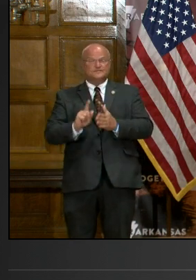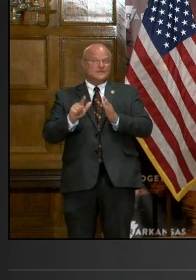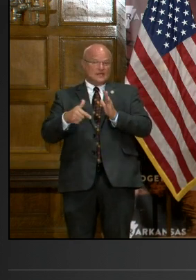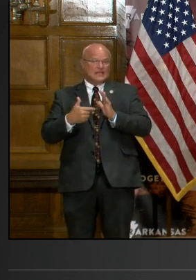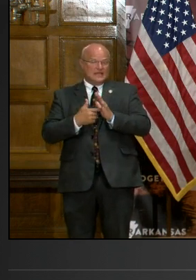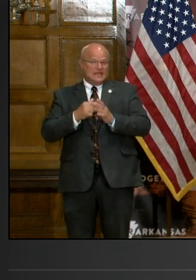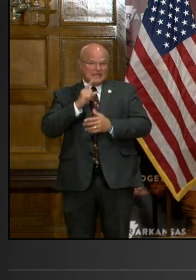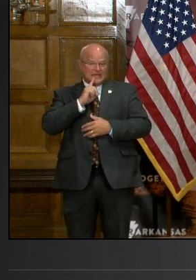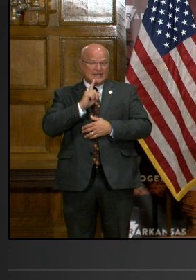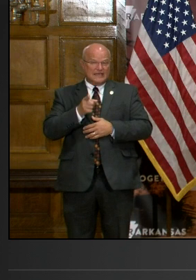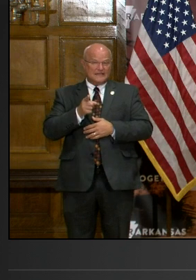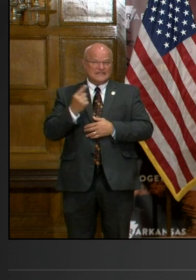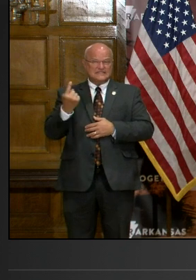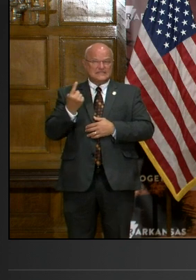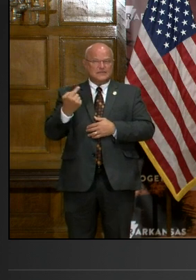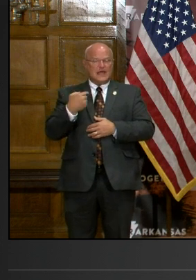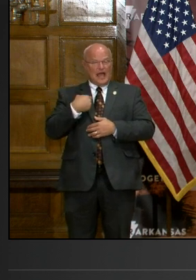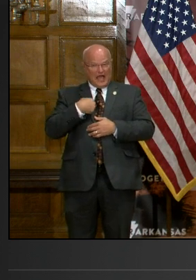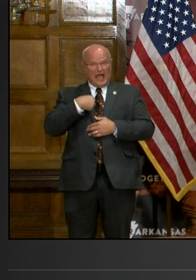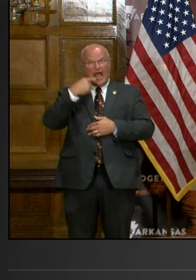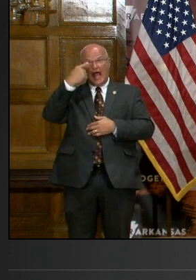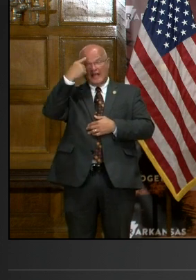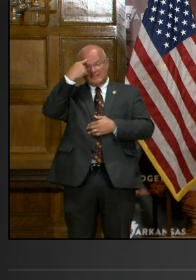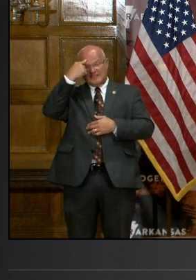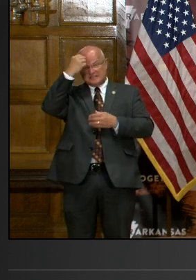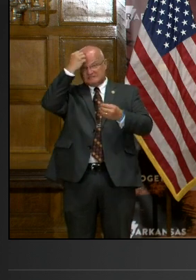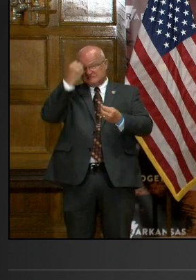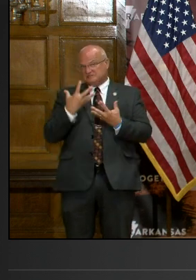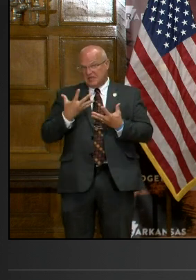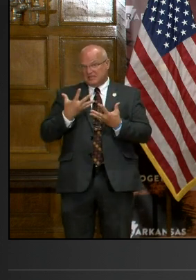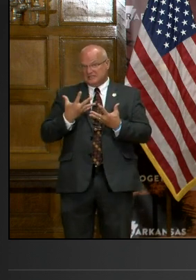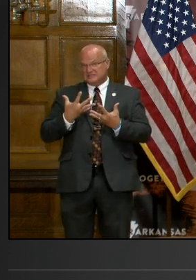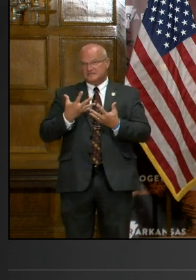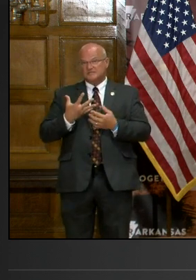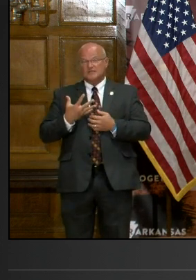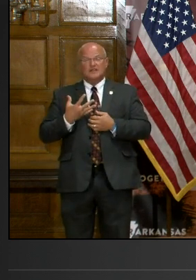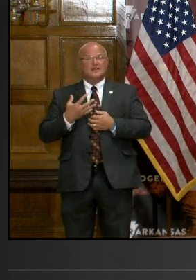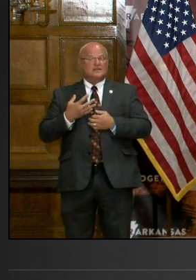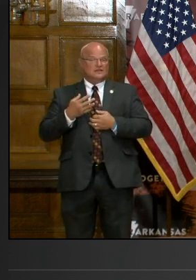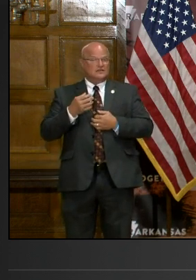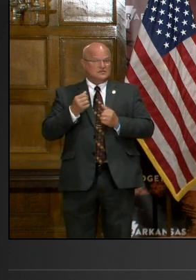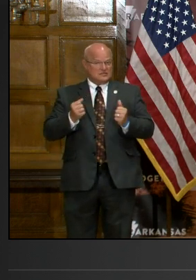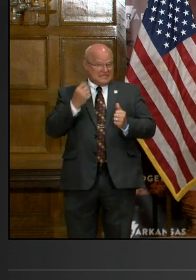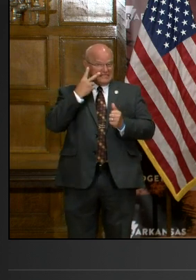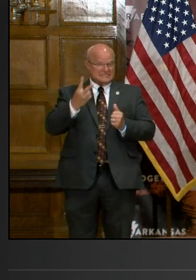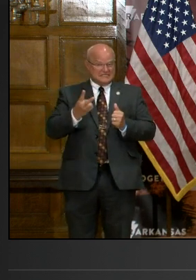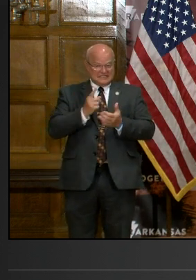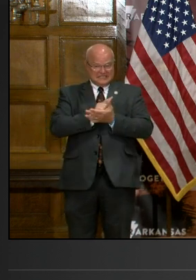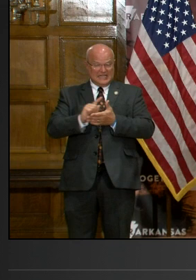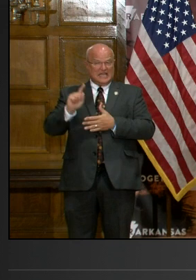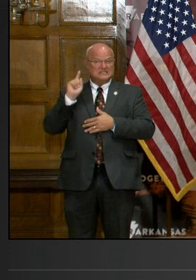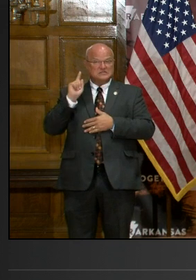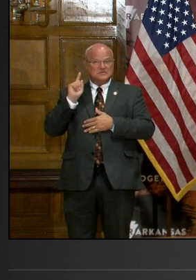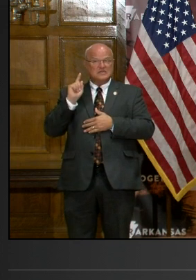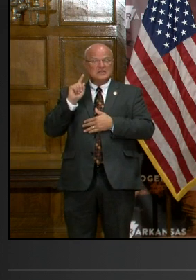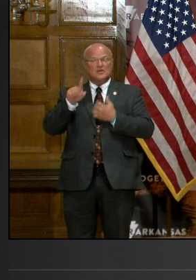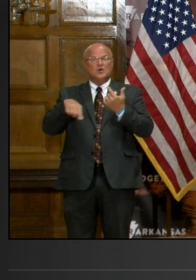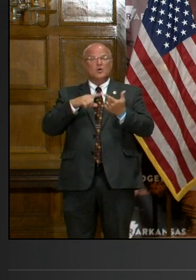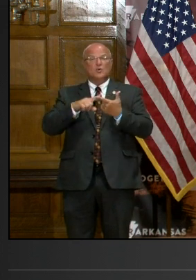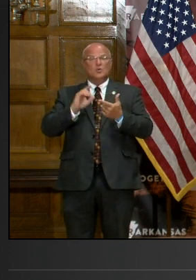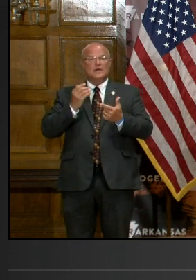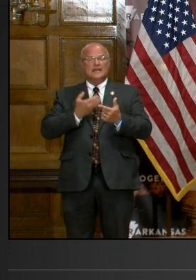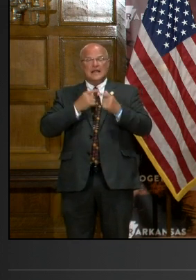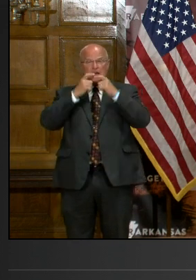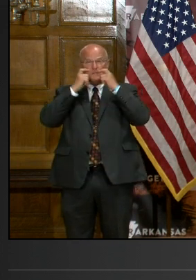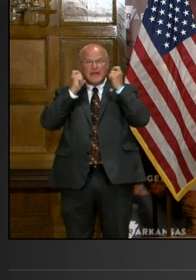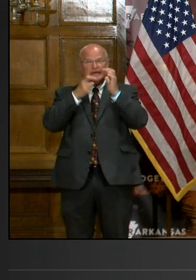is something that I believe is instructive, because you can see the last week, which was when our